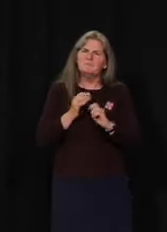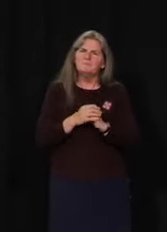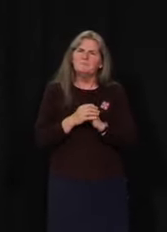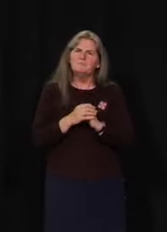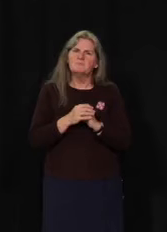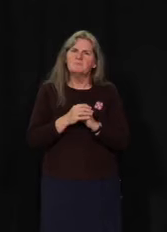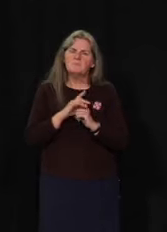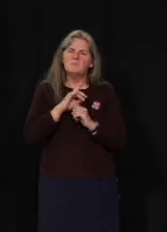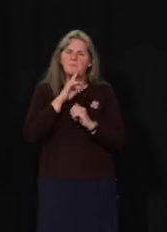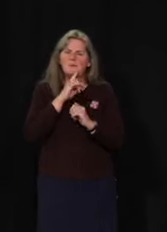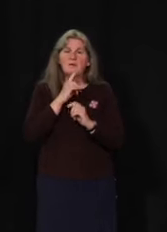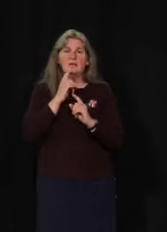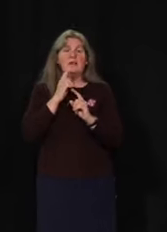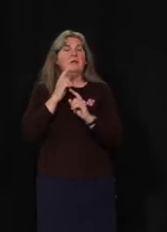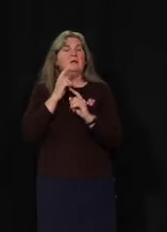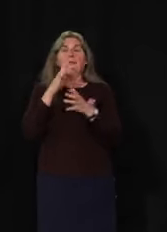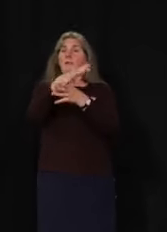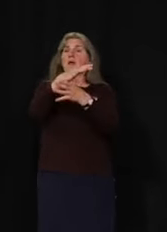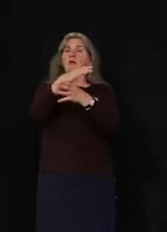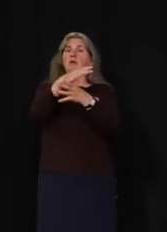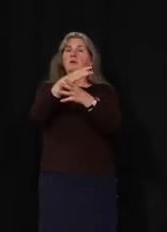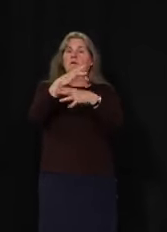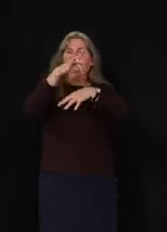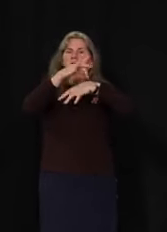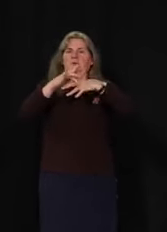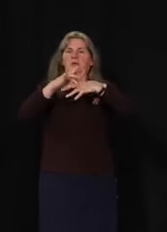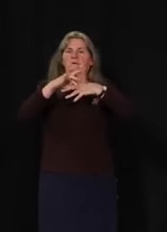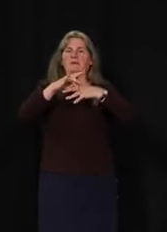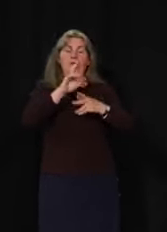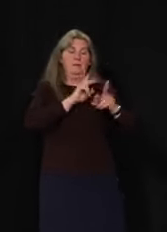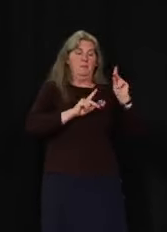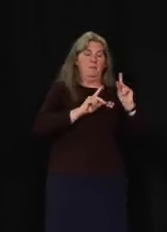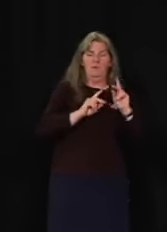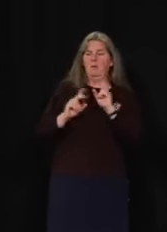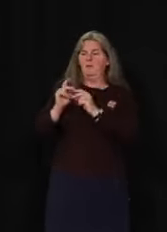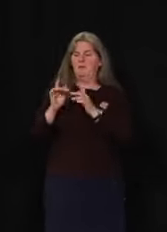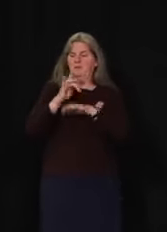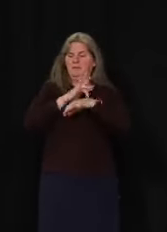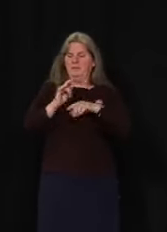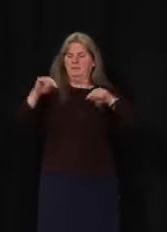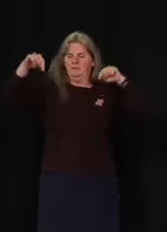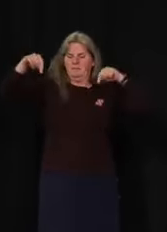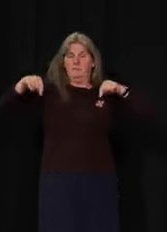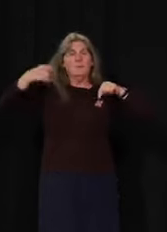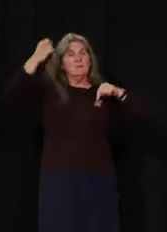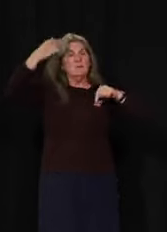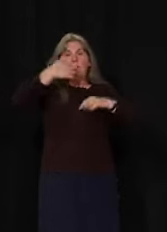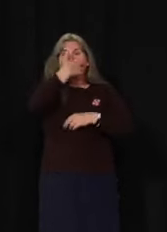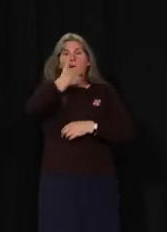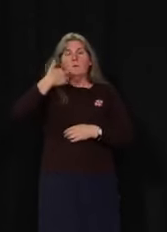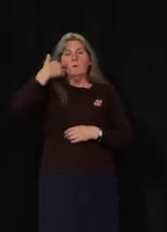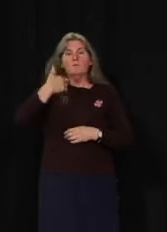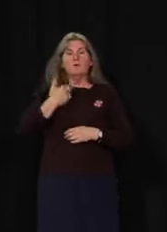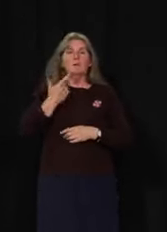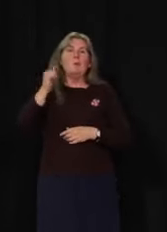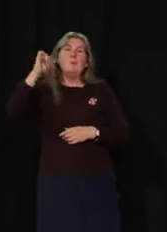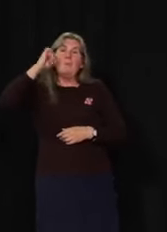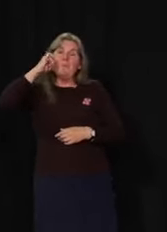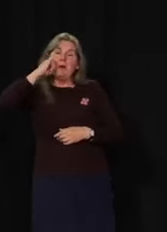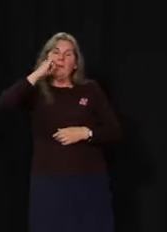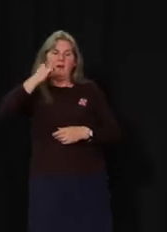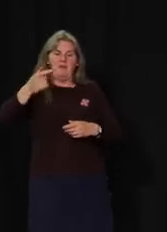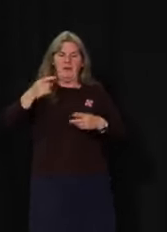this is all about spacing. We have, with a restaurant, you have a setting or a bar, but you